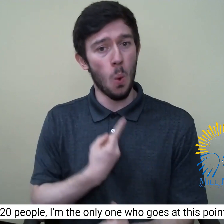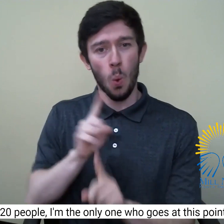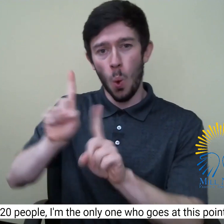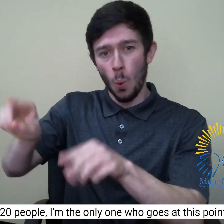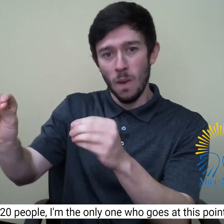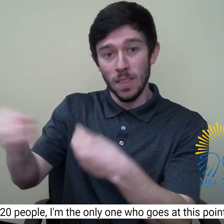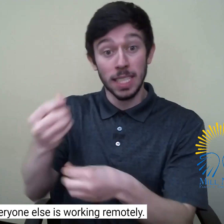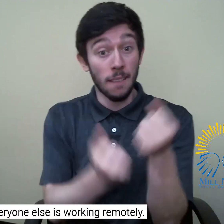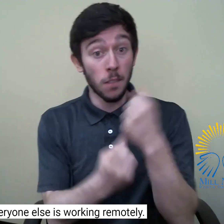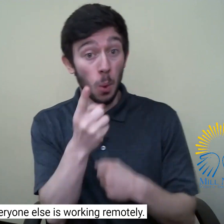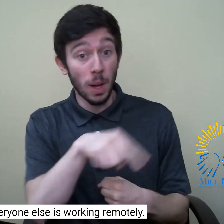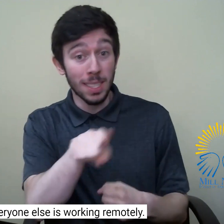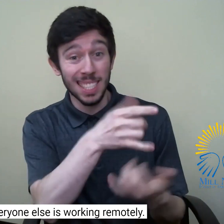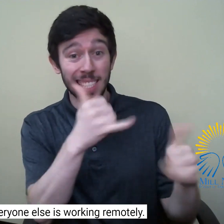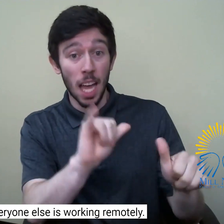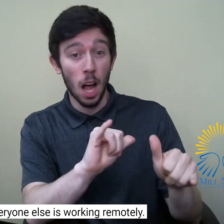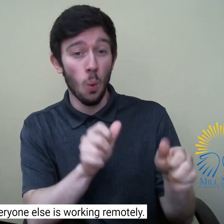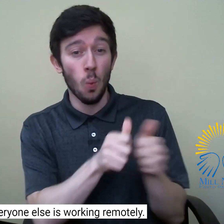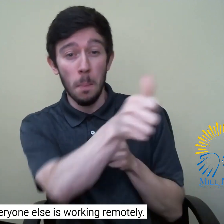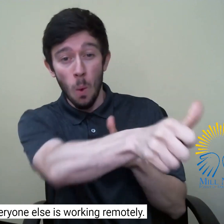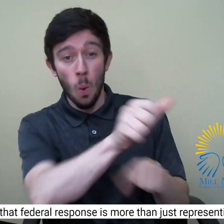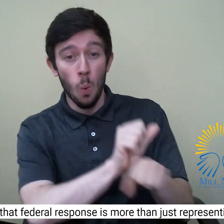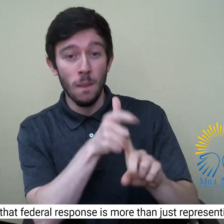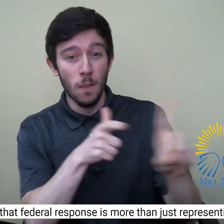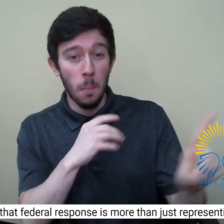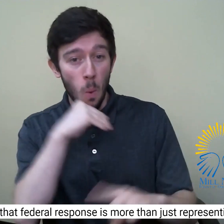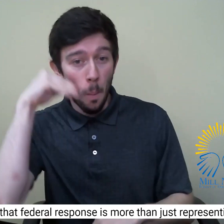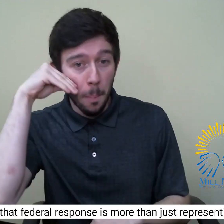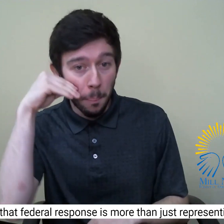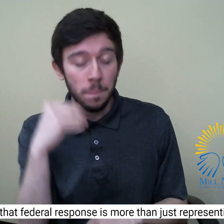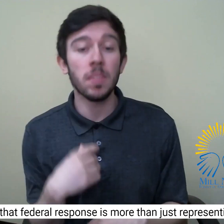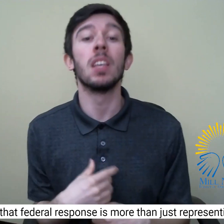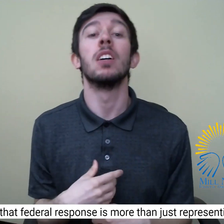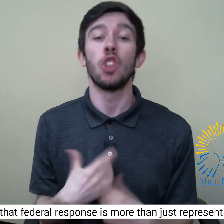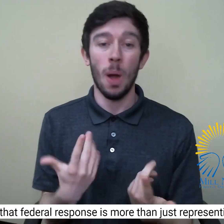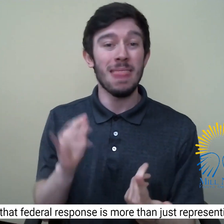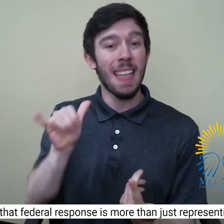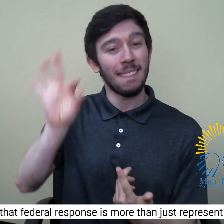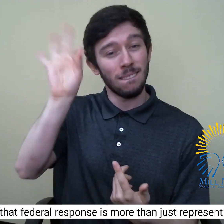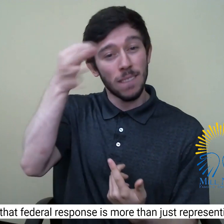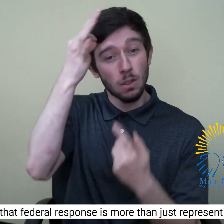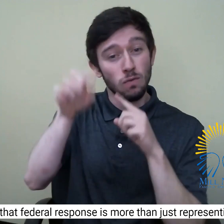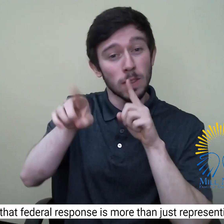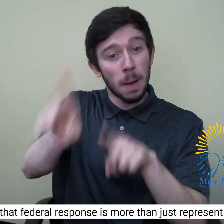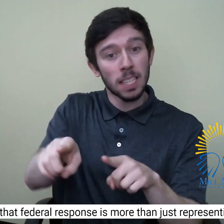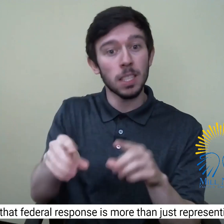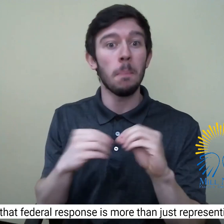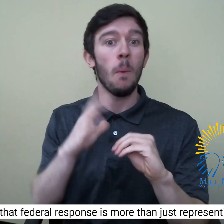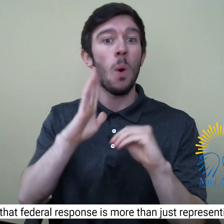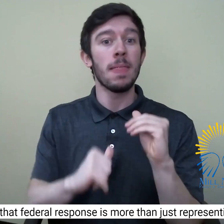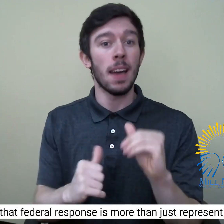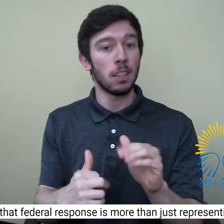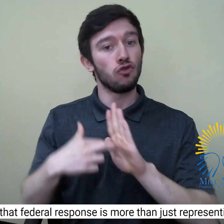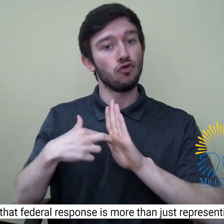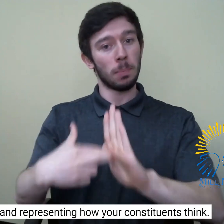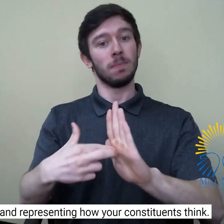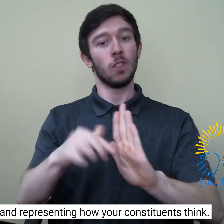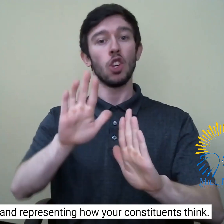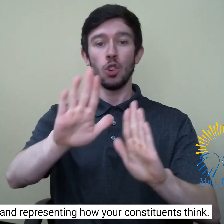this point. Everyone else is working remotely. So what I would say is that federal response is more than just representing your community